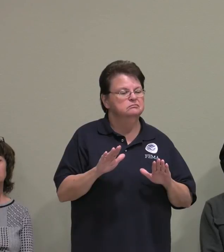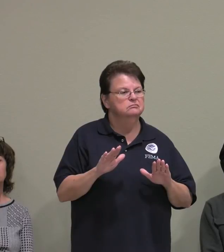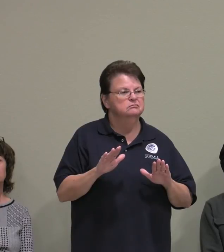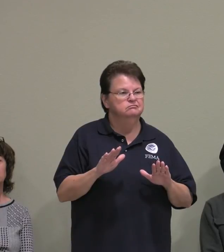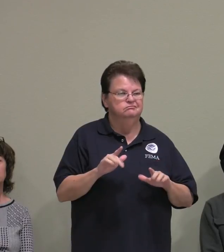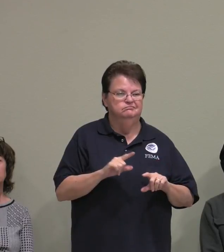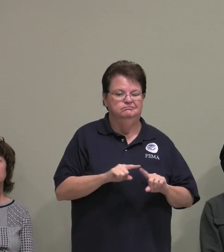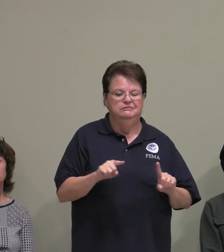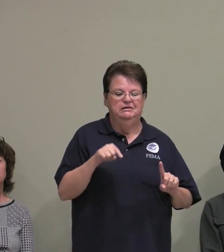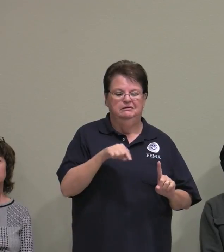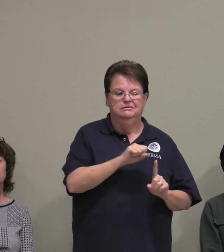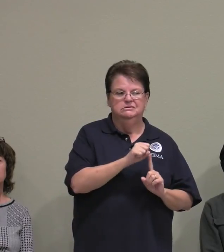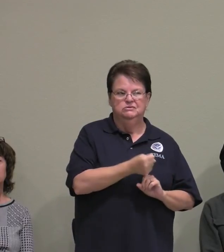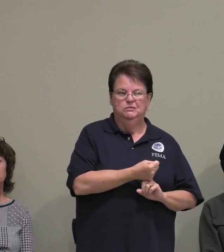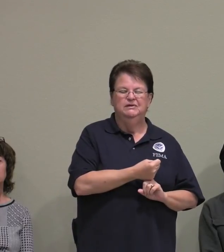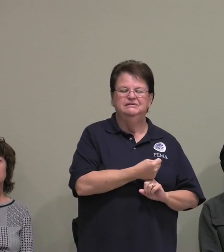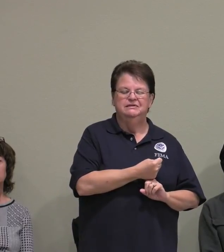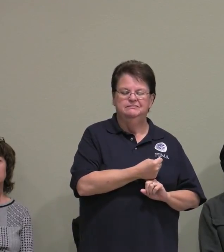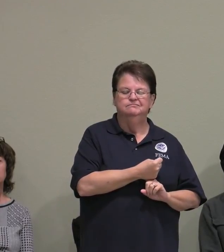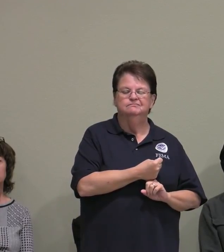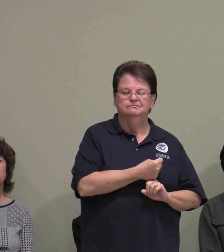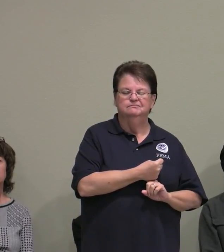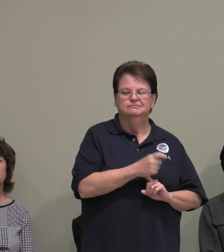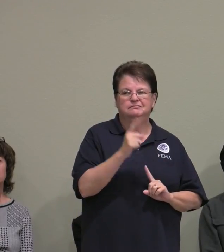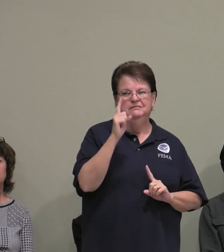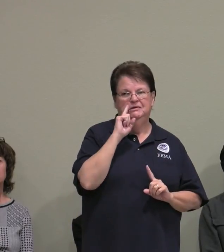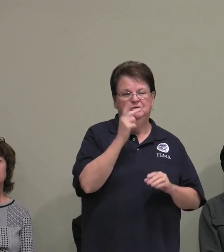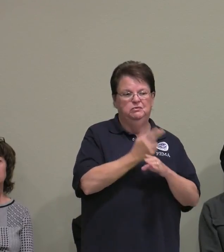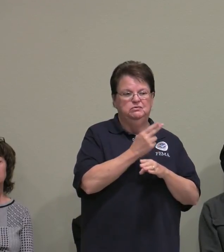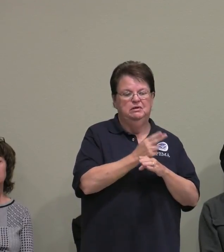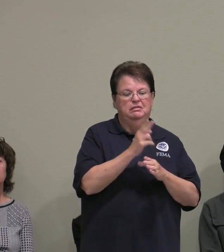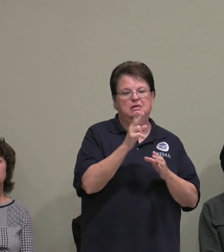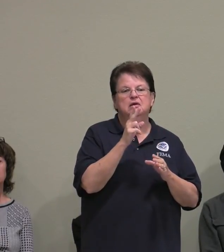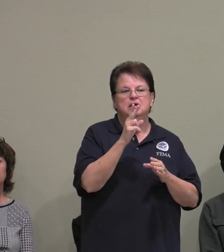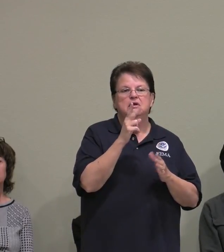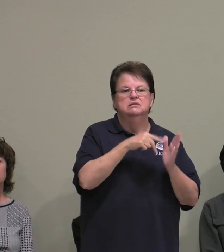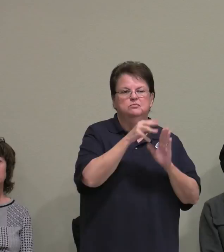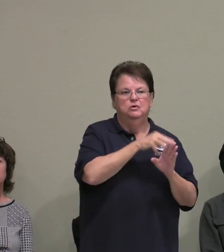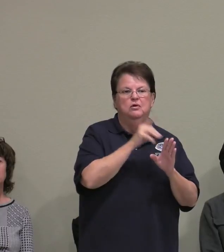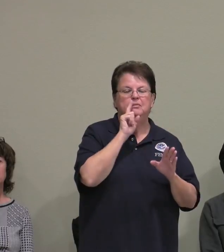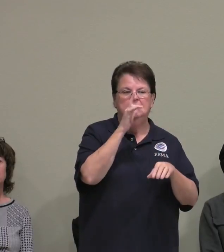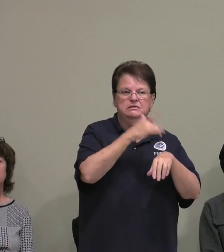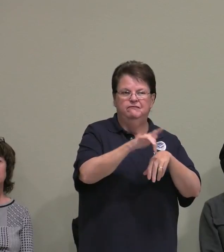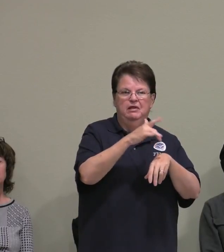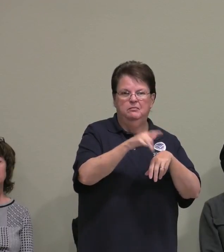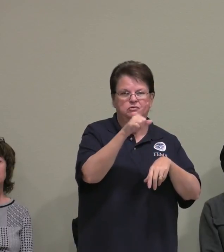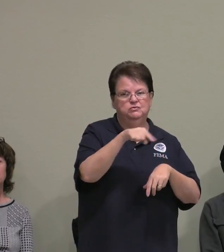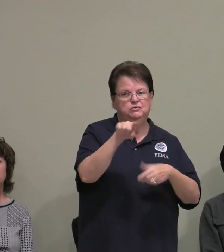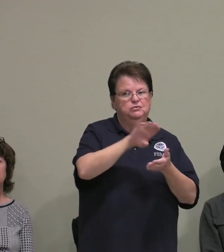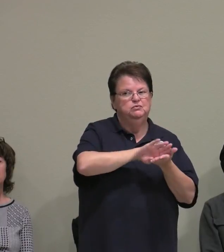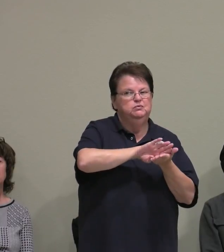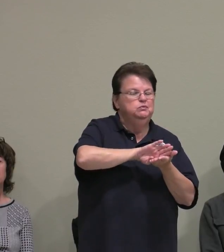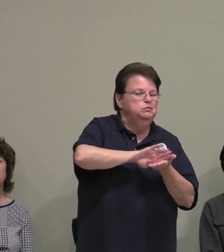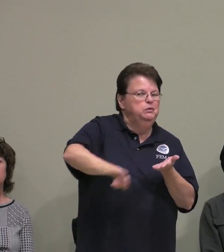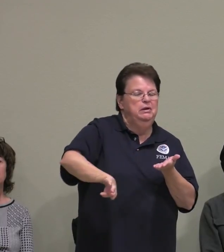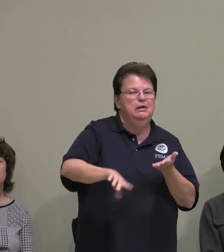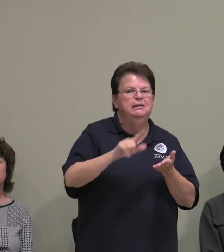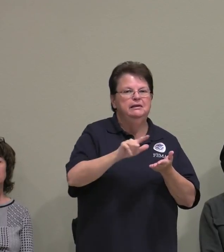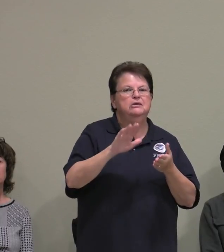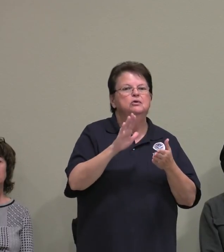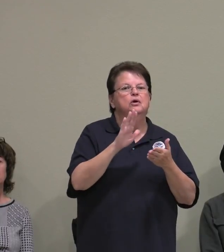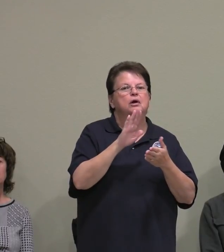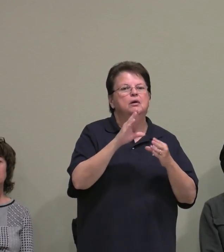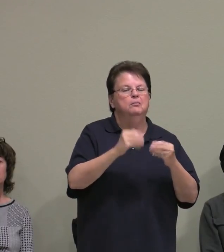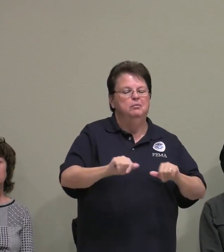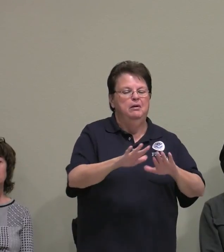But I think in this instance, it looks like utilizing this program that's available to you to clear your property and go through